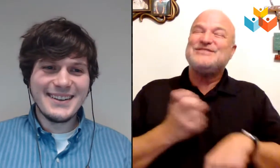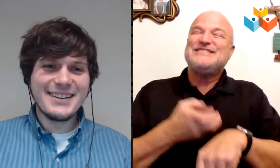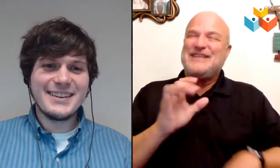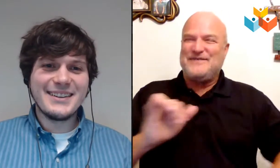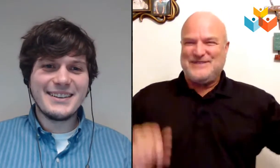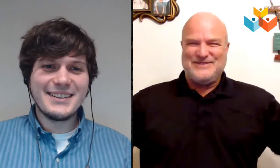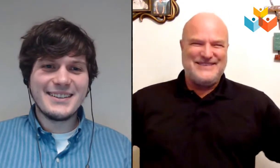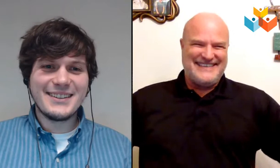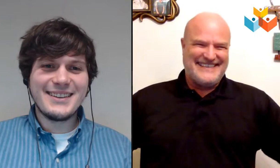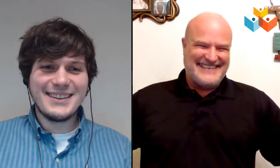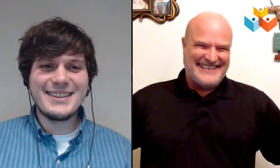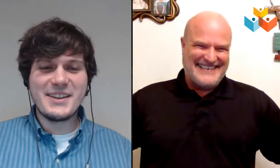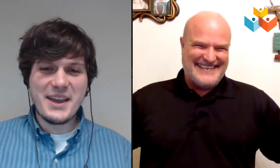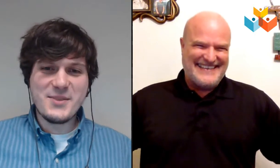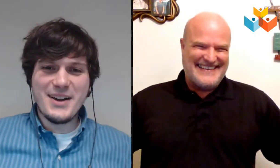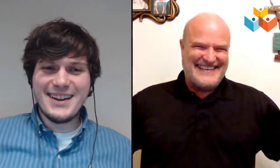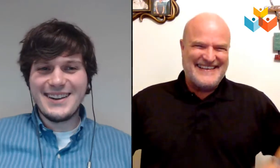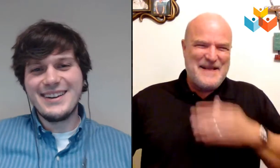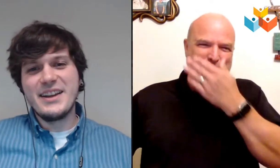Yeah, yours is tough too.